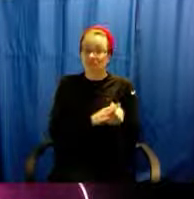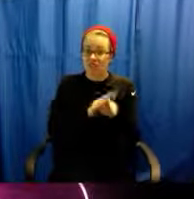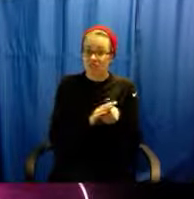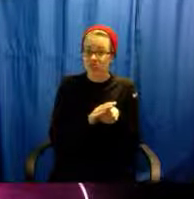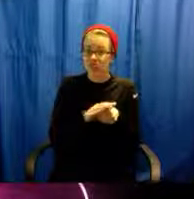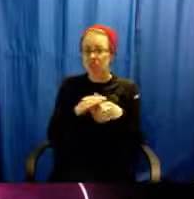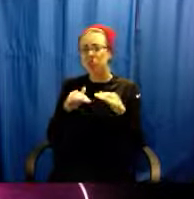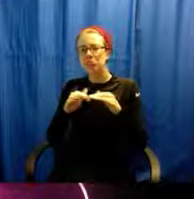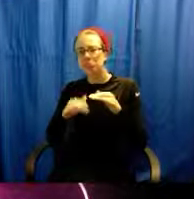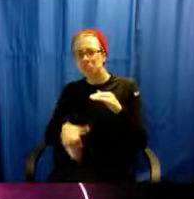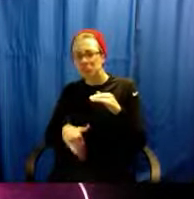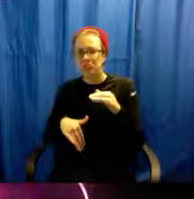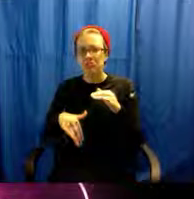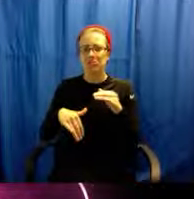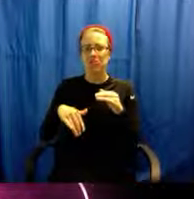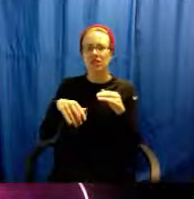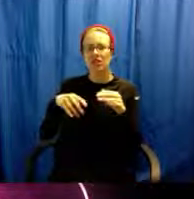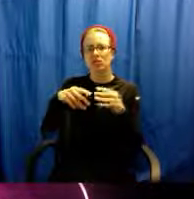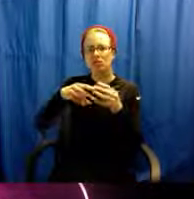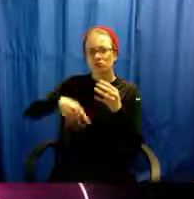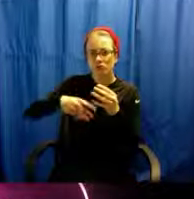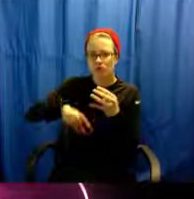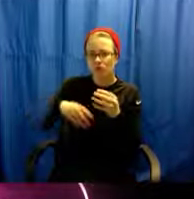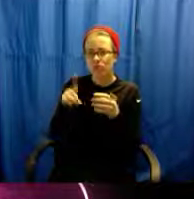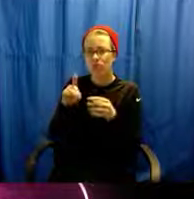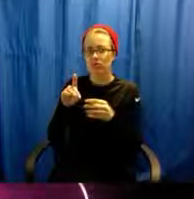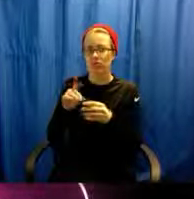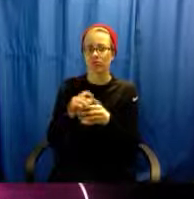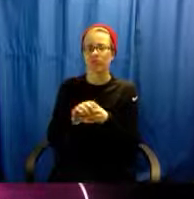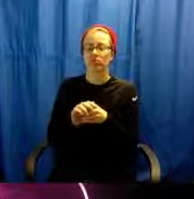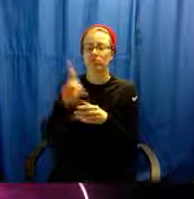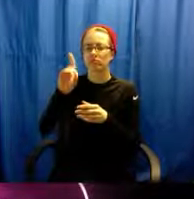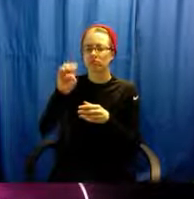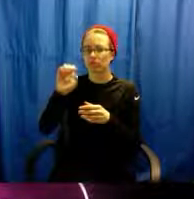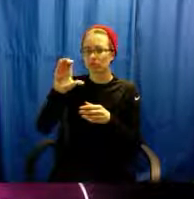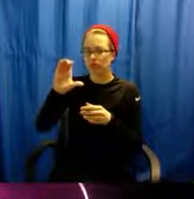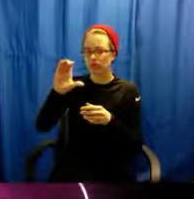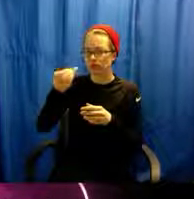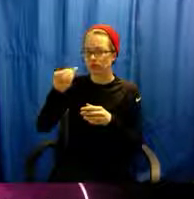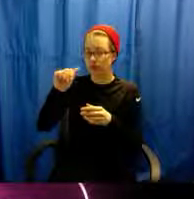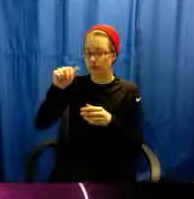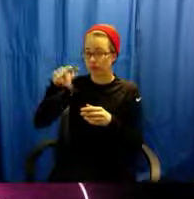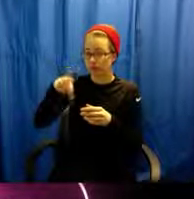When this blood is collected into veins, blood pressure is greatly reduced.